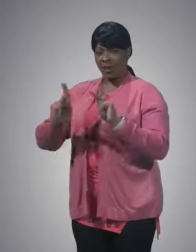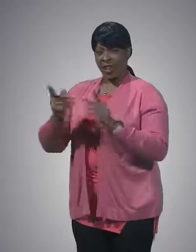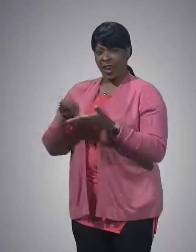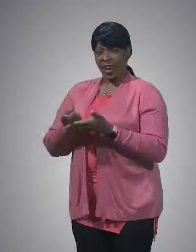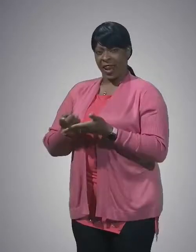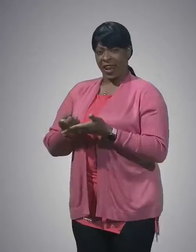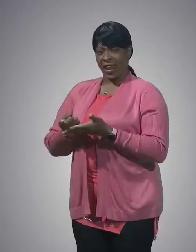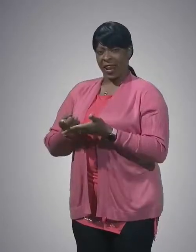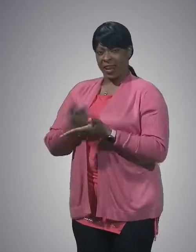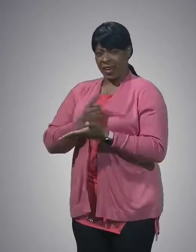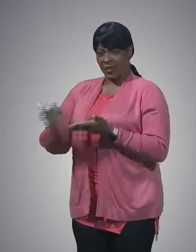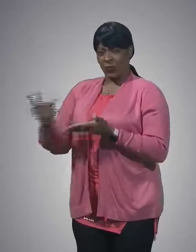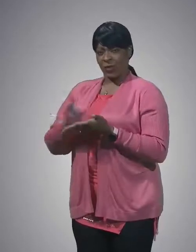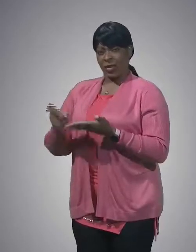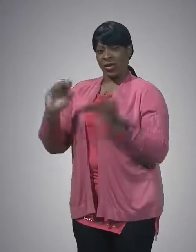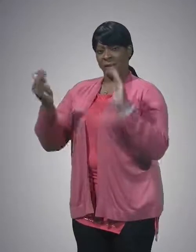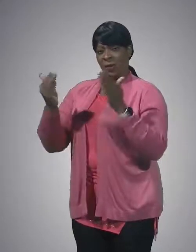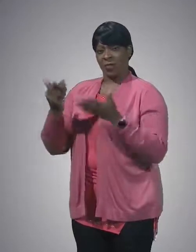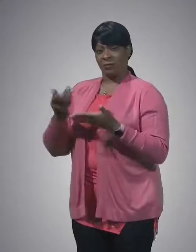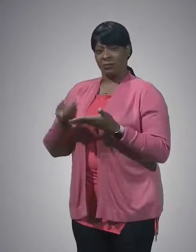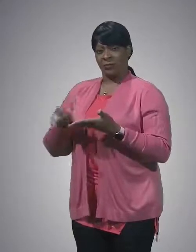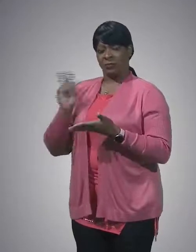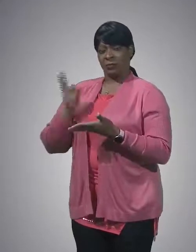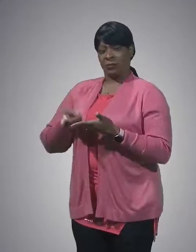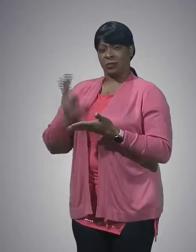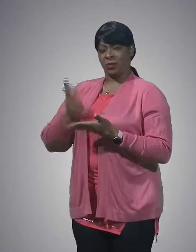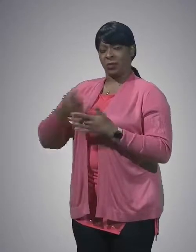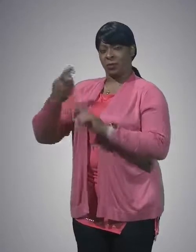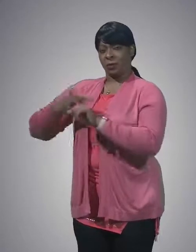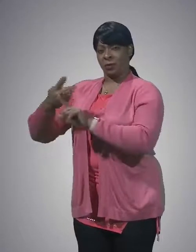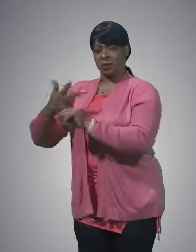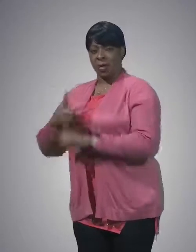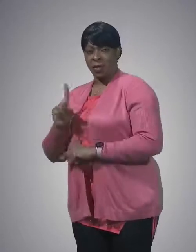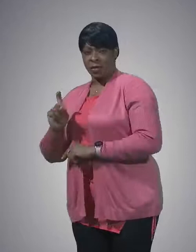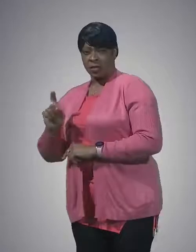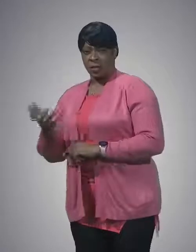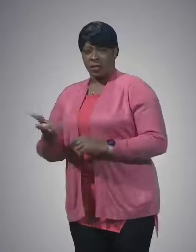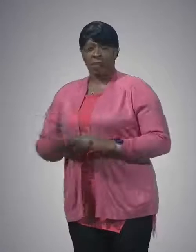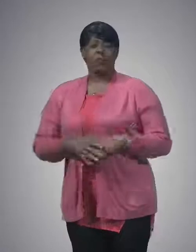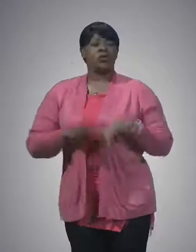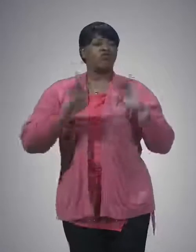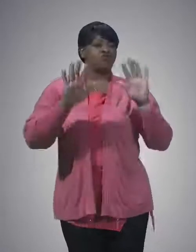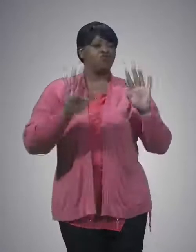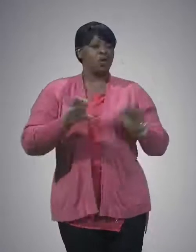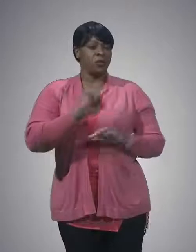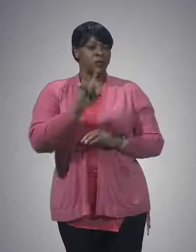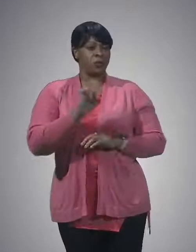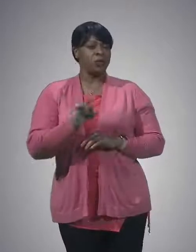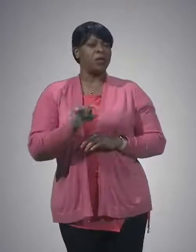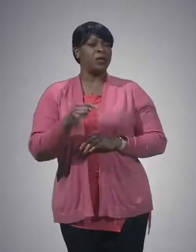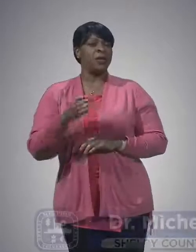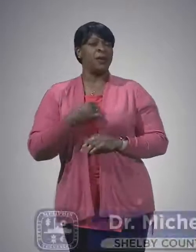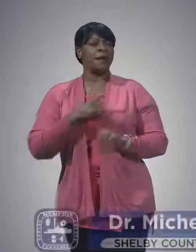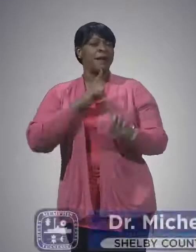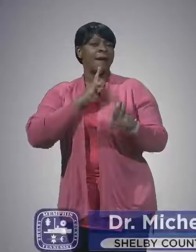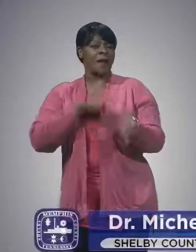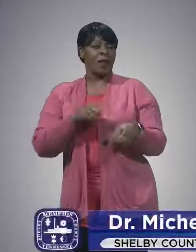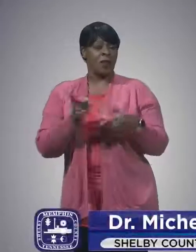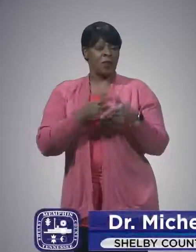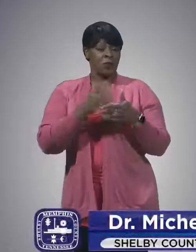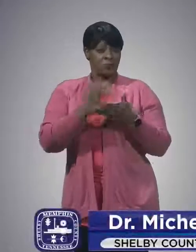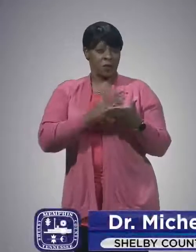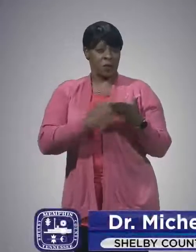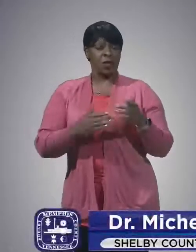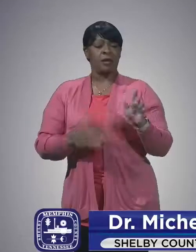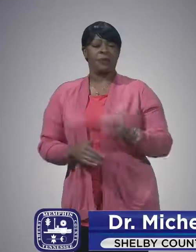compared to the rate of growth we've seen over the past several months? Great question, and I will answer the first part